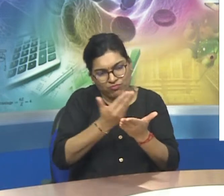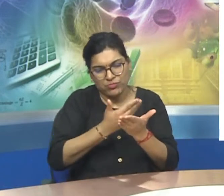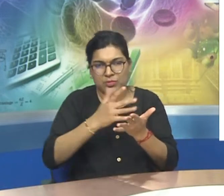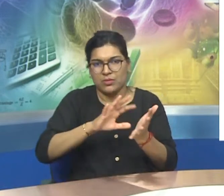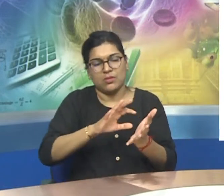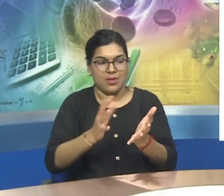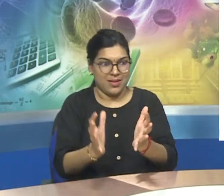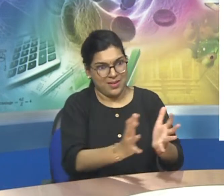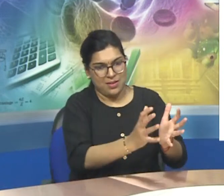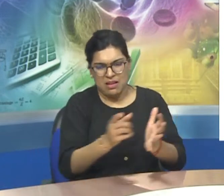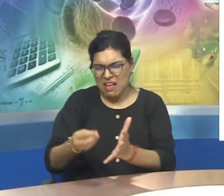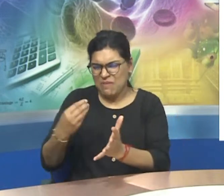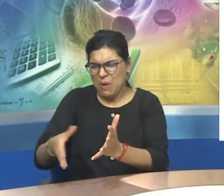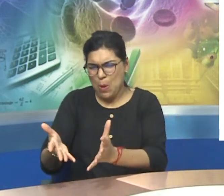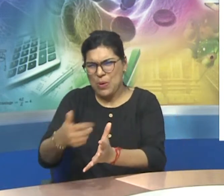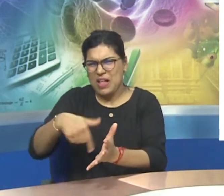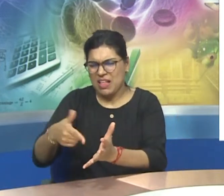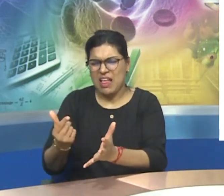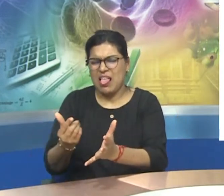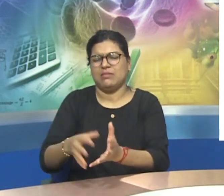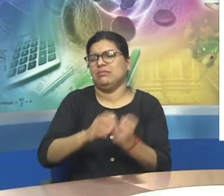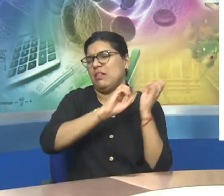it is used for vegetables.